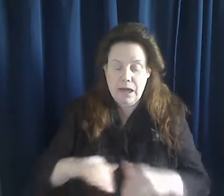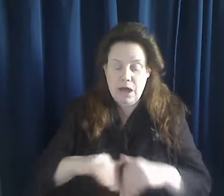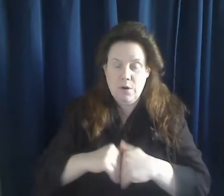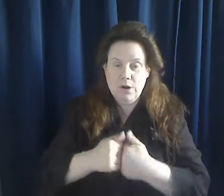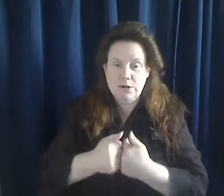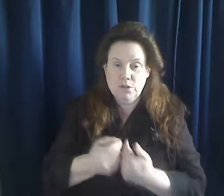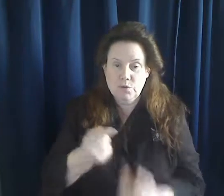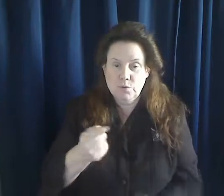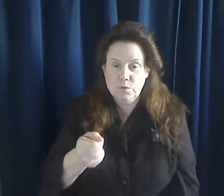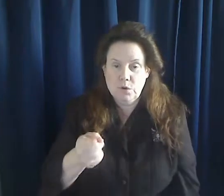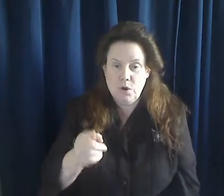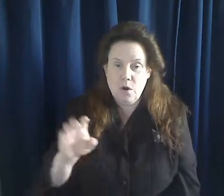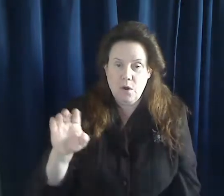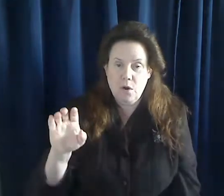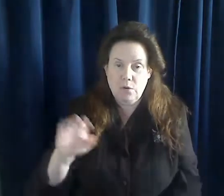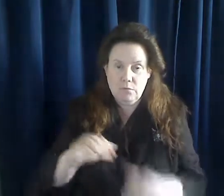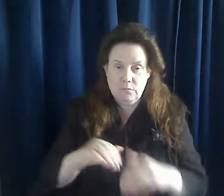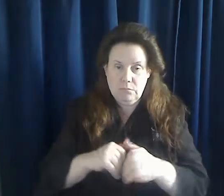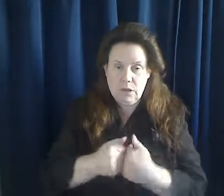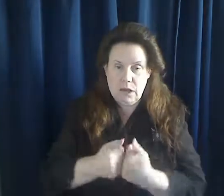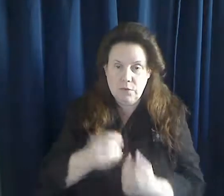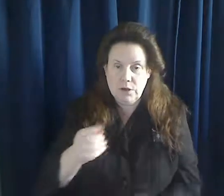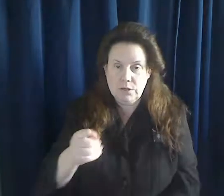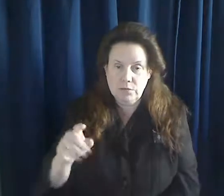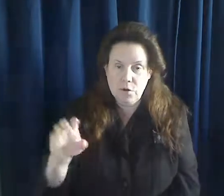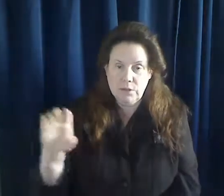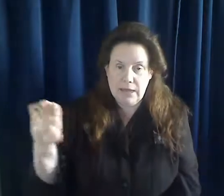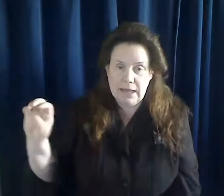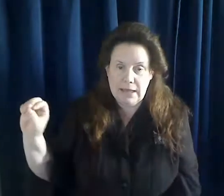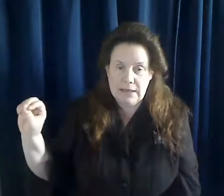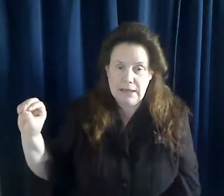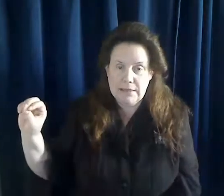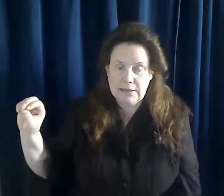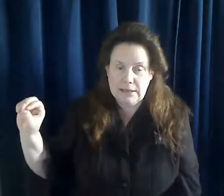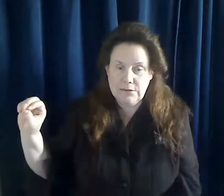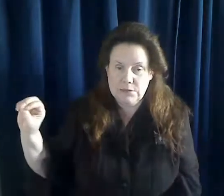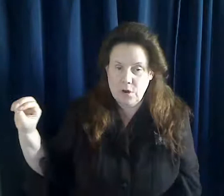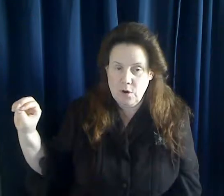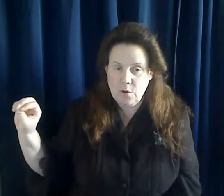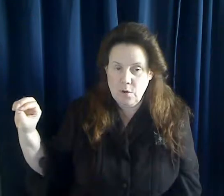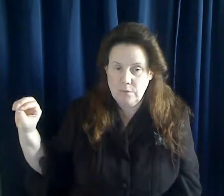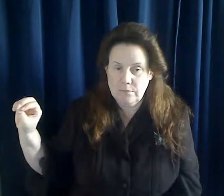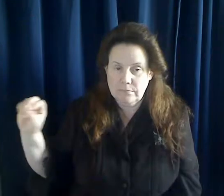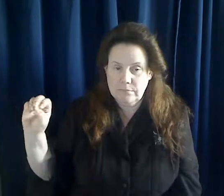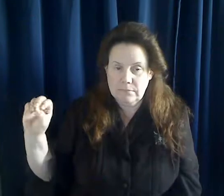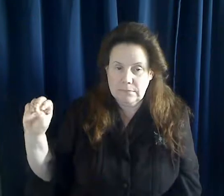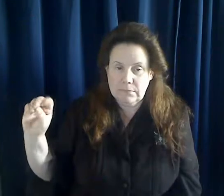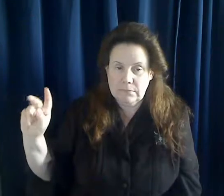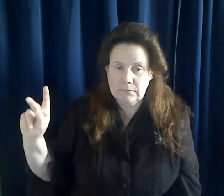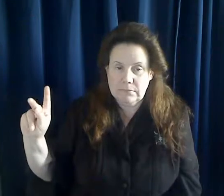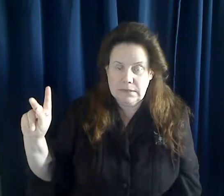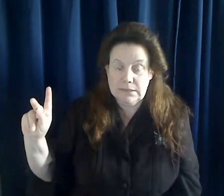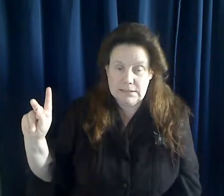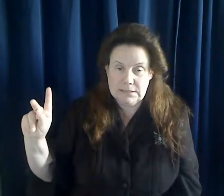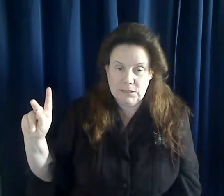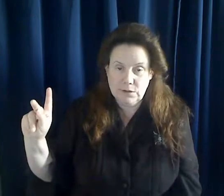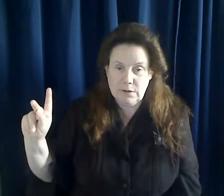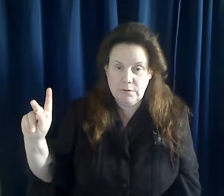How are you? How are you? Okay. The letters O. And in lesson 2, I will